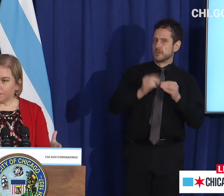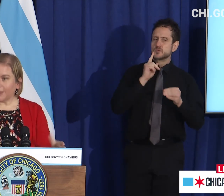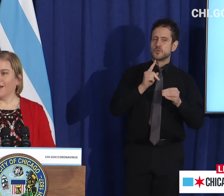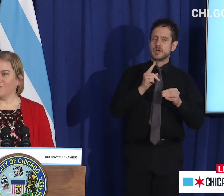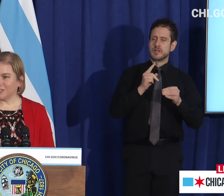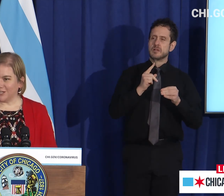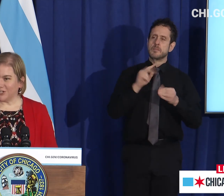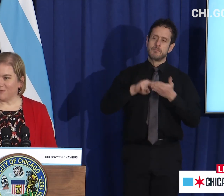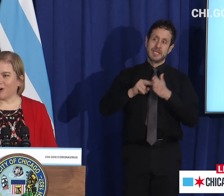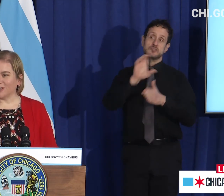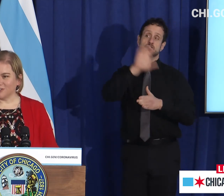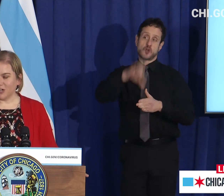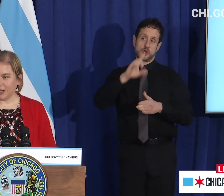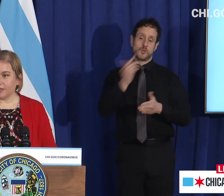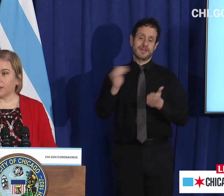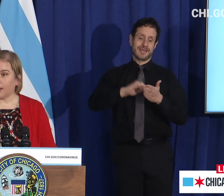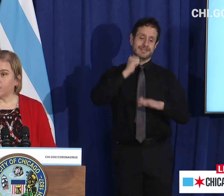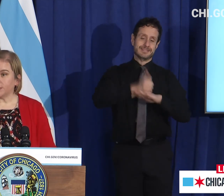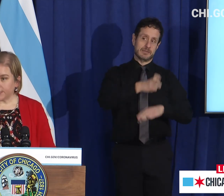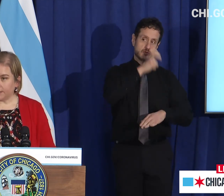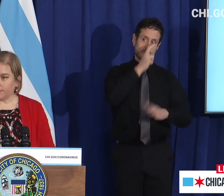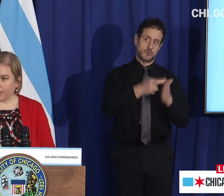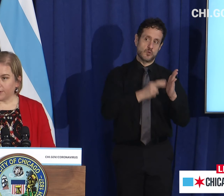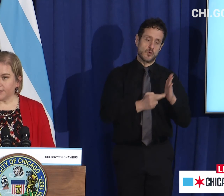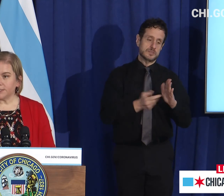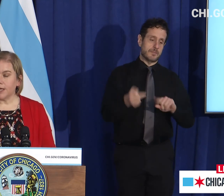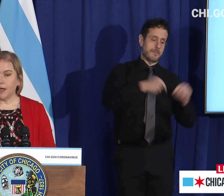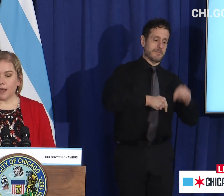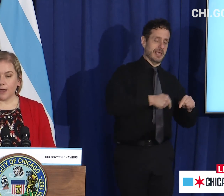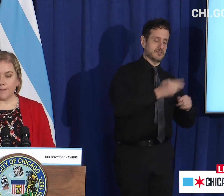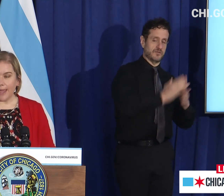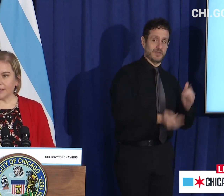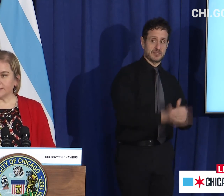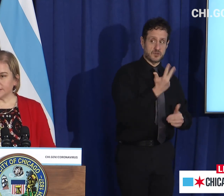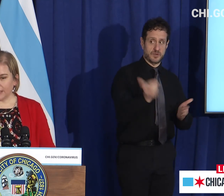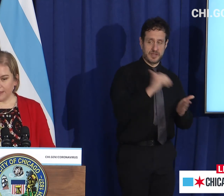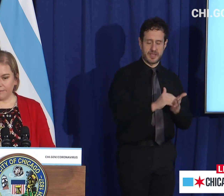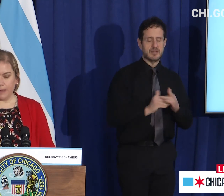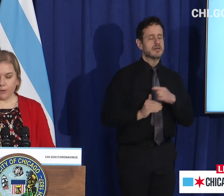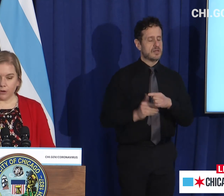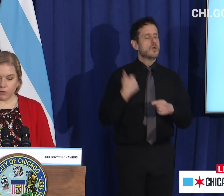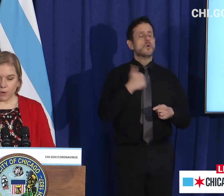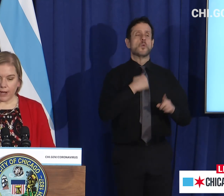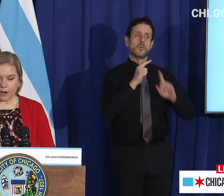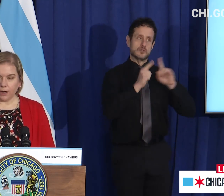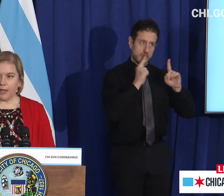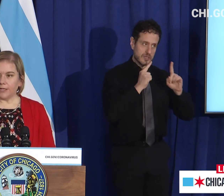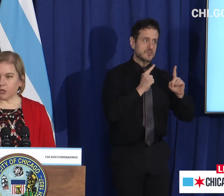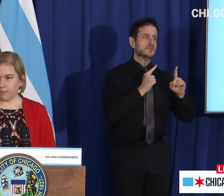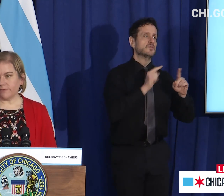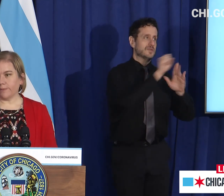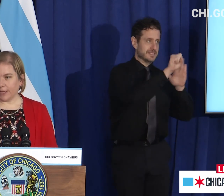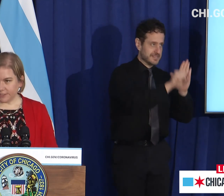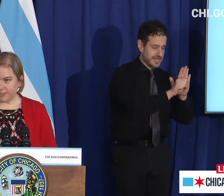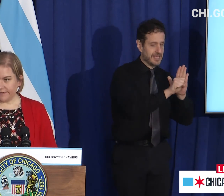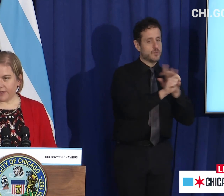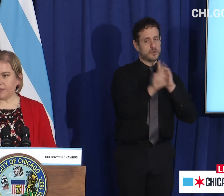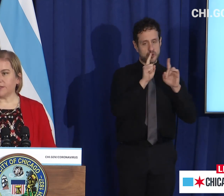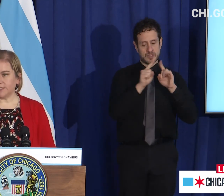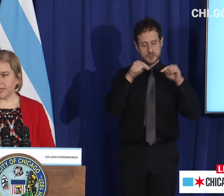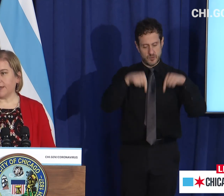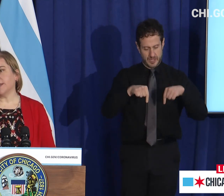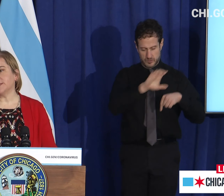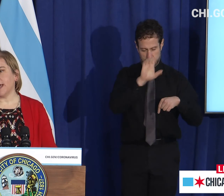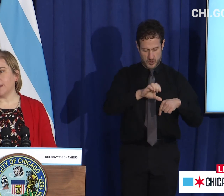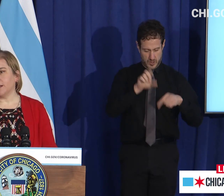obviously, big conversation. We're also talking a lot with the state about this. As I think people are aware, in terms of the positivity,